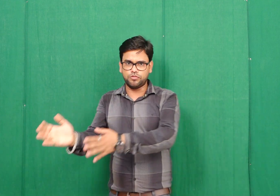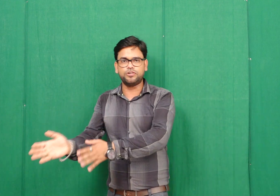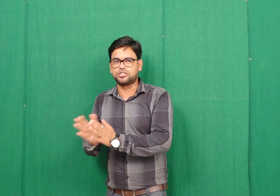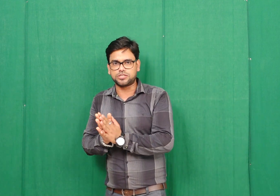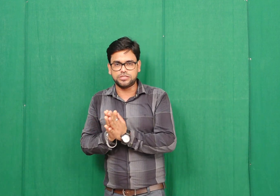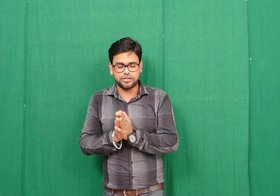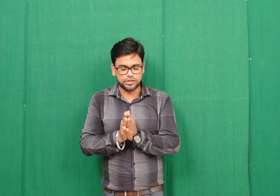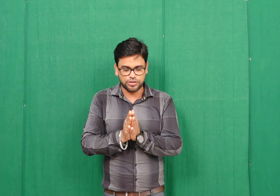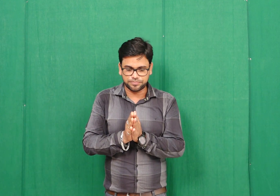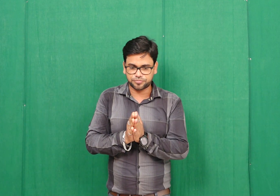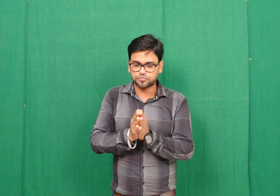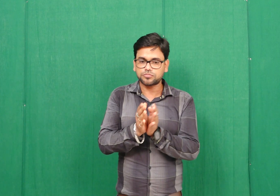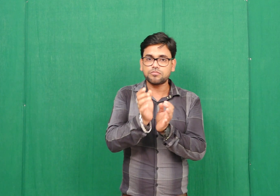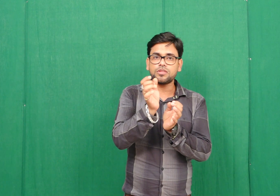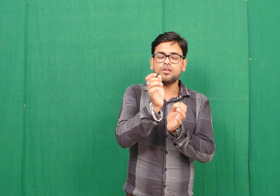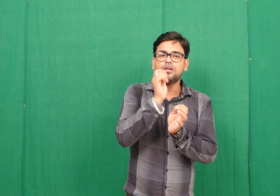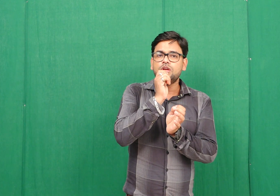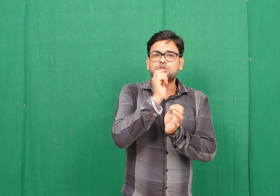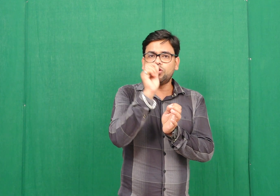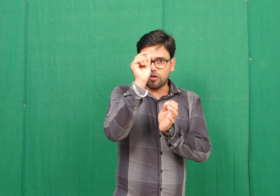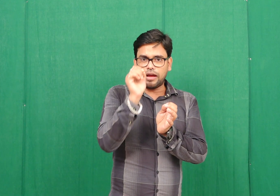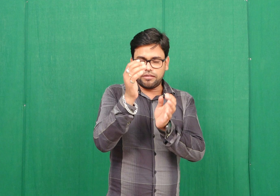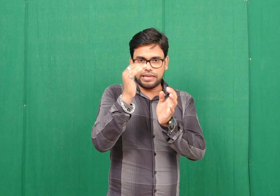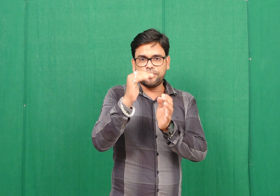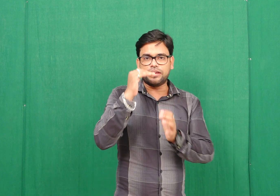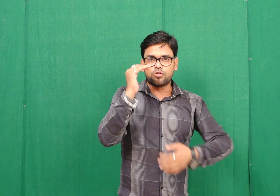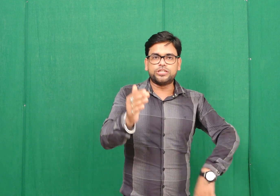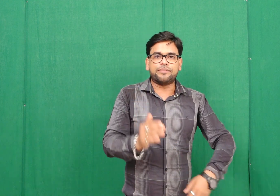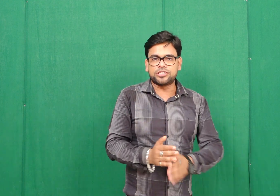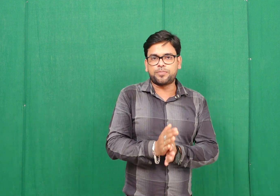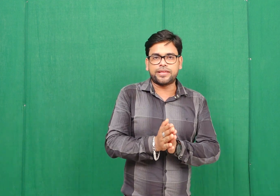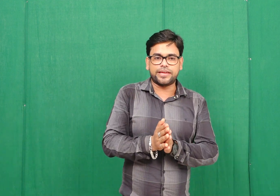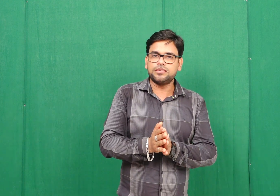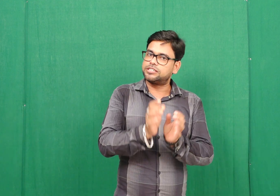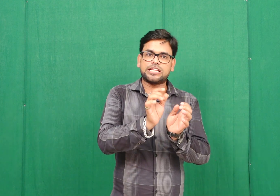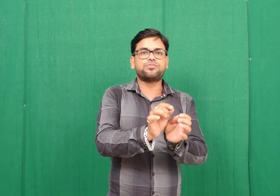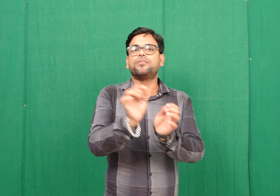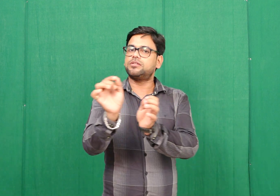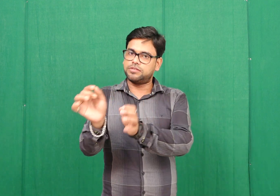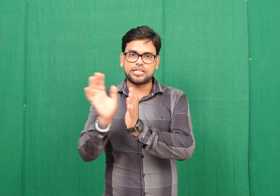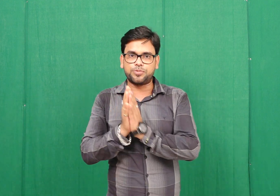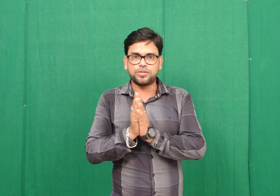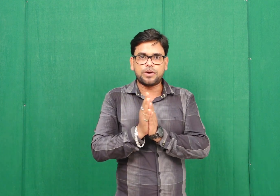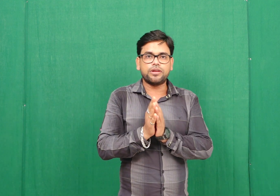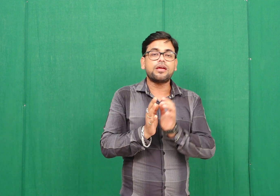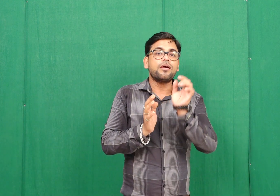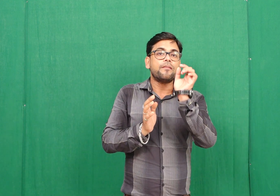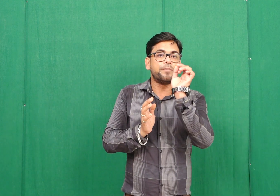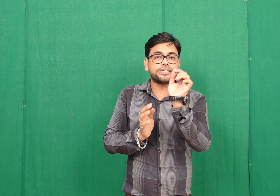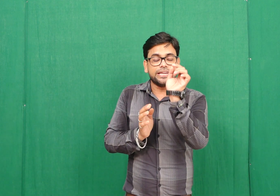will discuss that one. So if we go to the definition part again, transformer transfer the power, but it